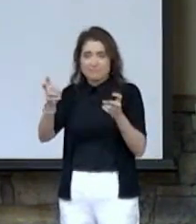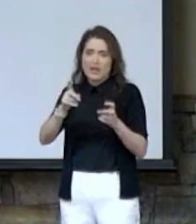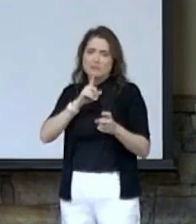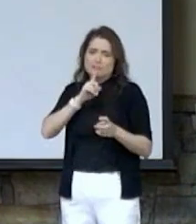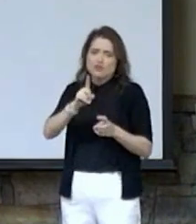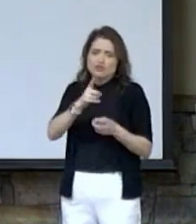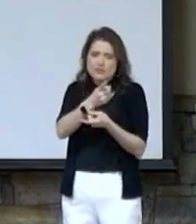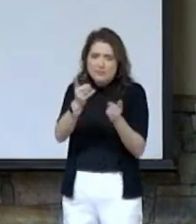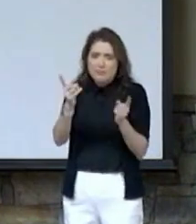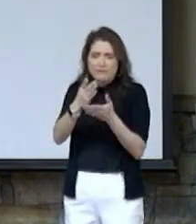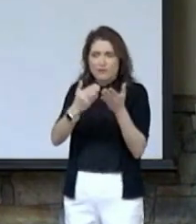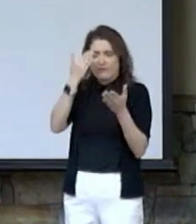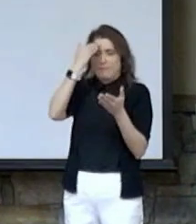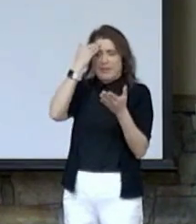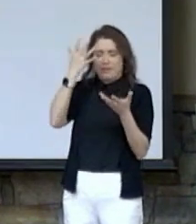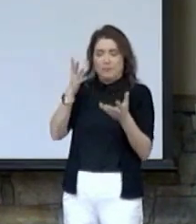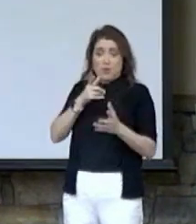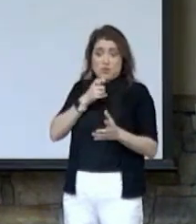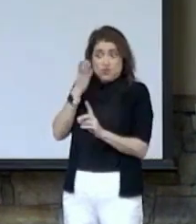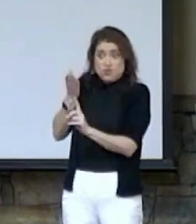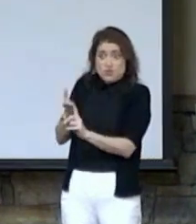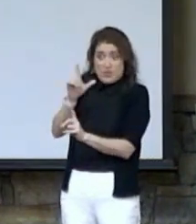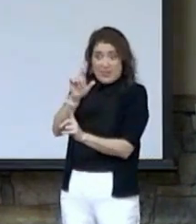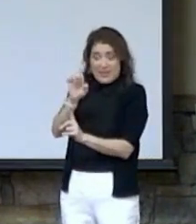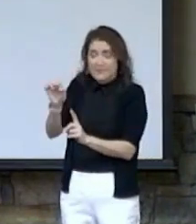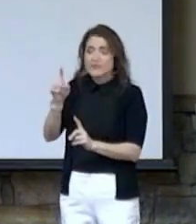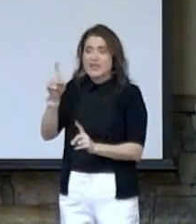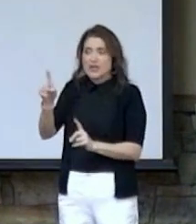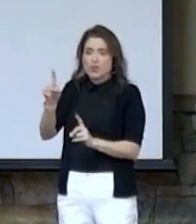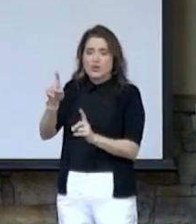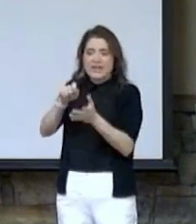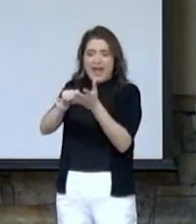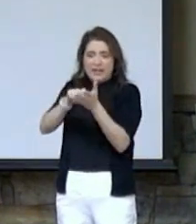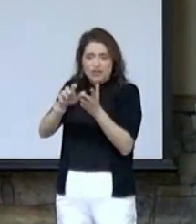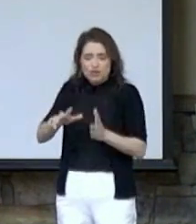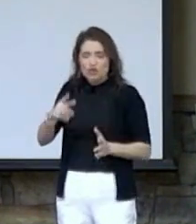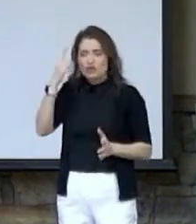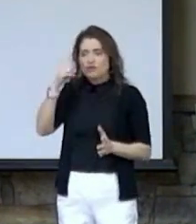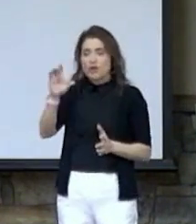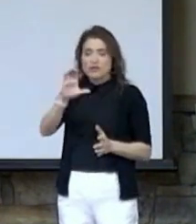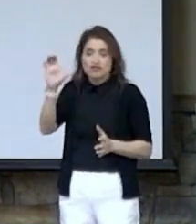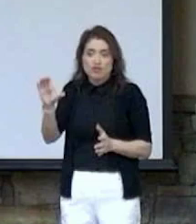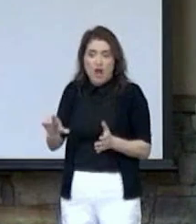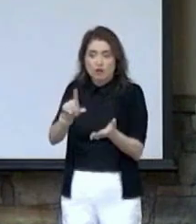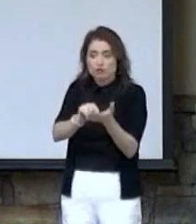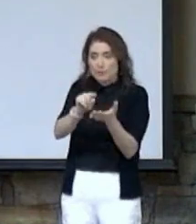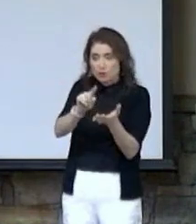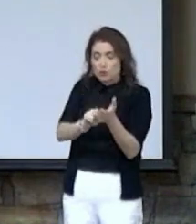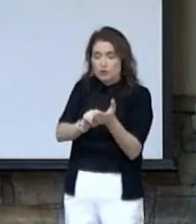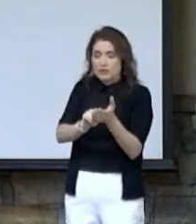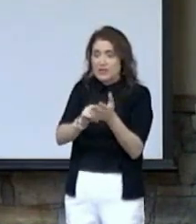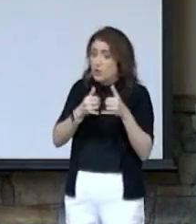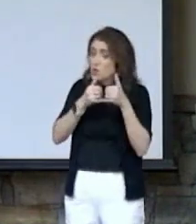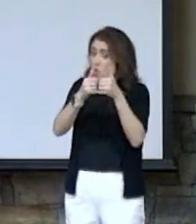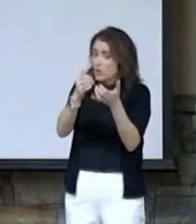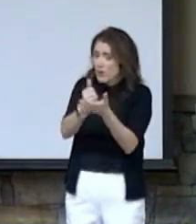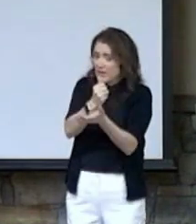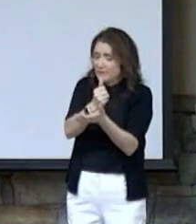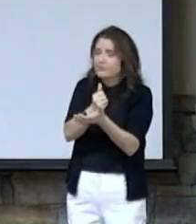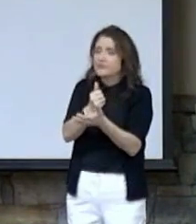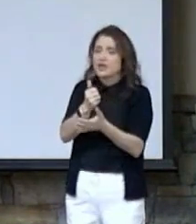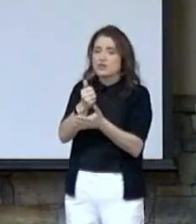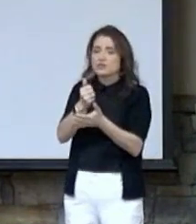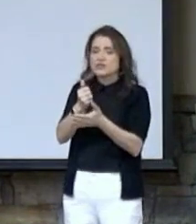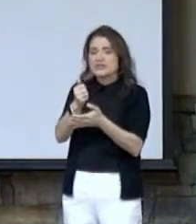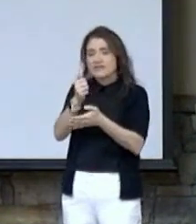was the legal editor for the Chicago Tribune, an award-winning legal editor. He received his undergraduate degree